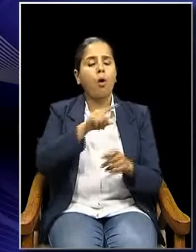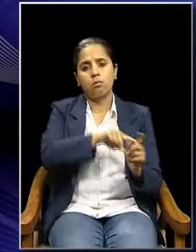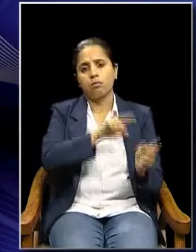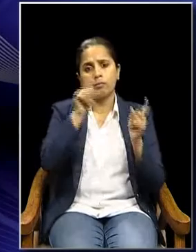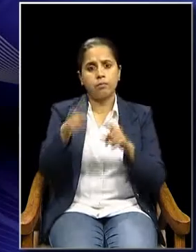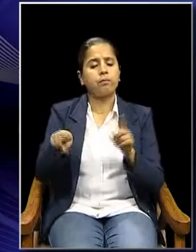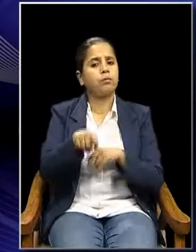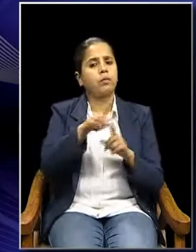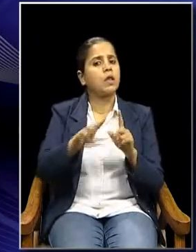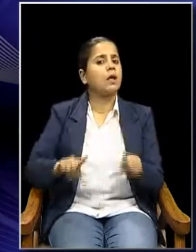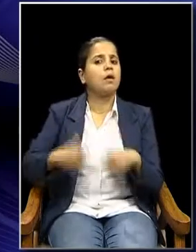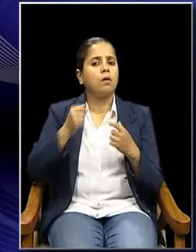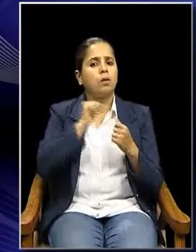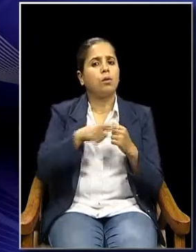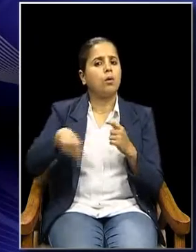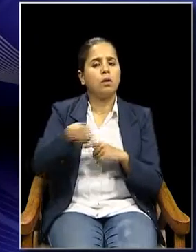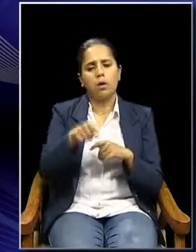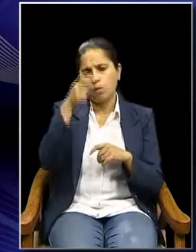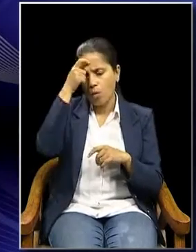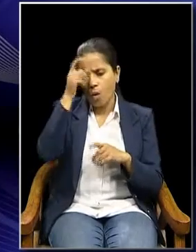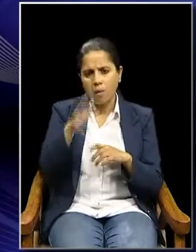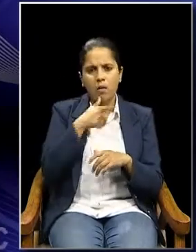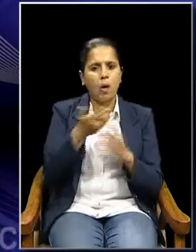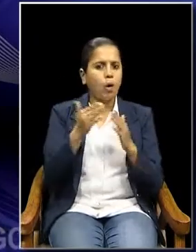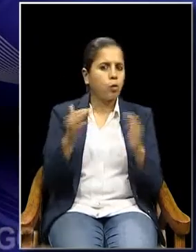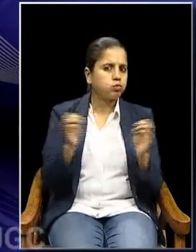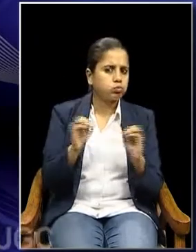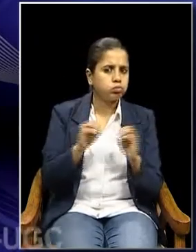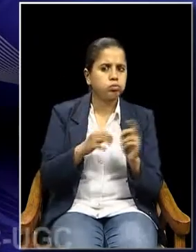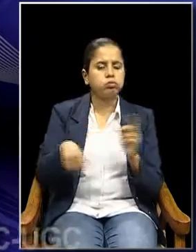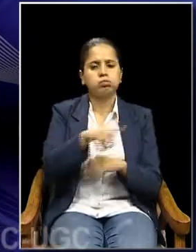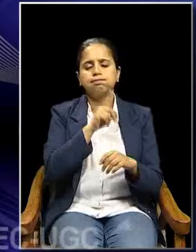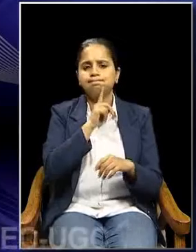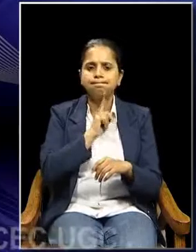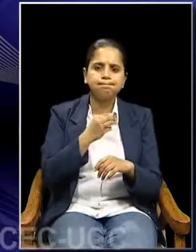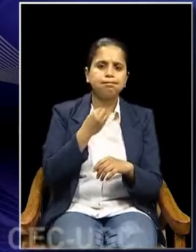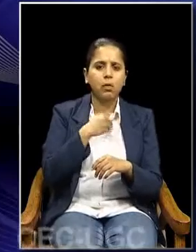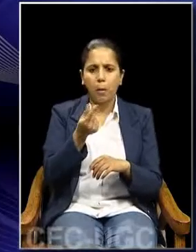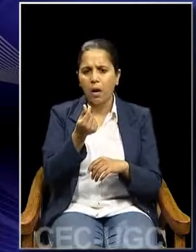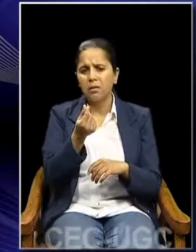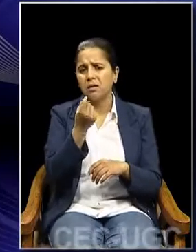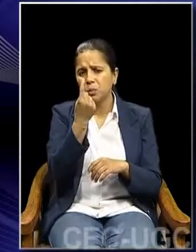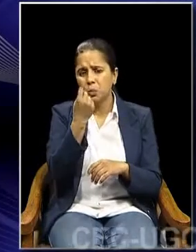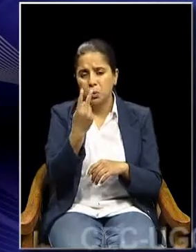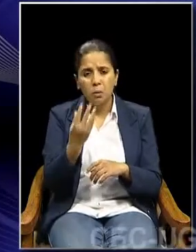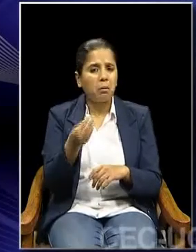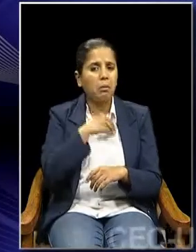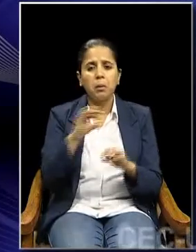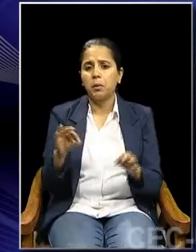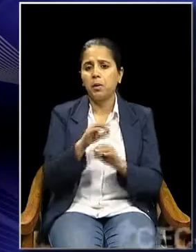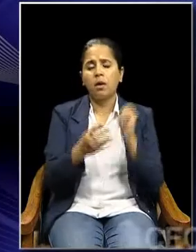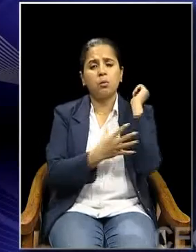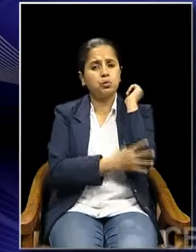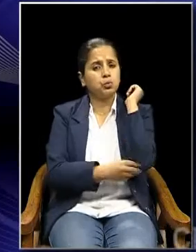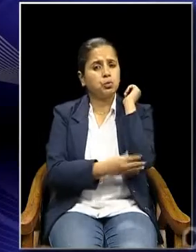is also living in a very precarious situation. He was living a life of penury and poverty, and